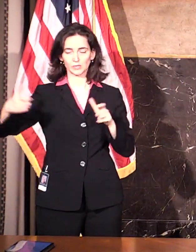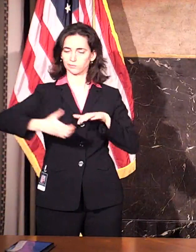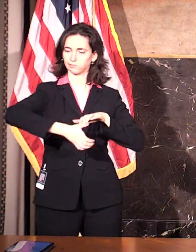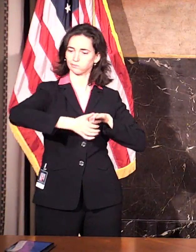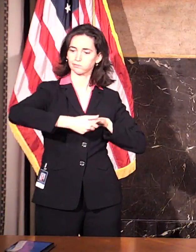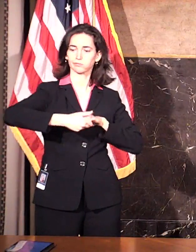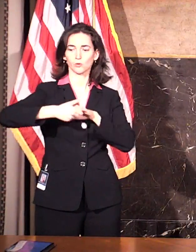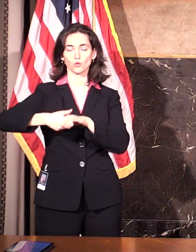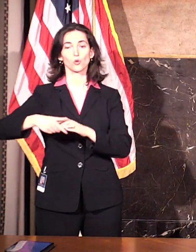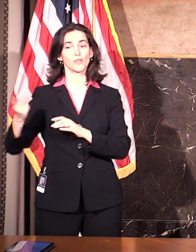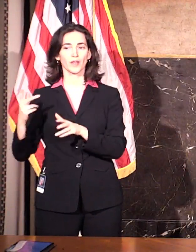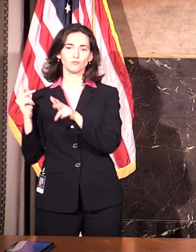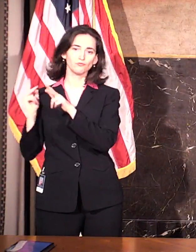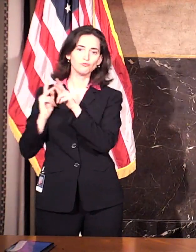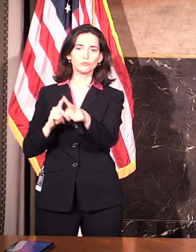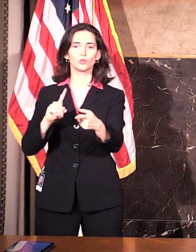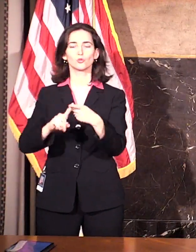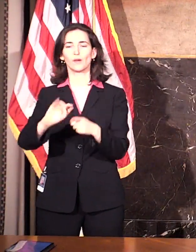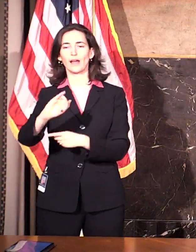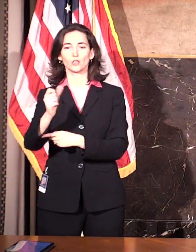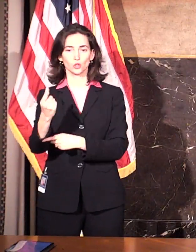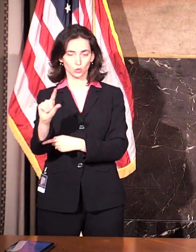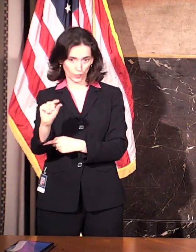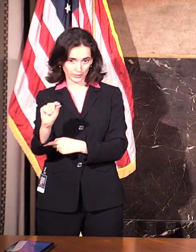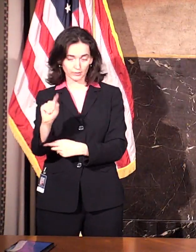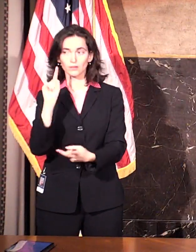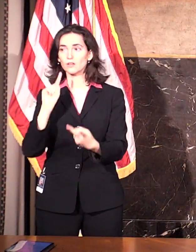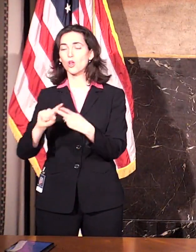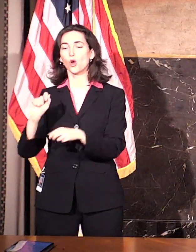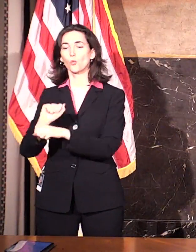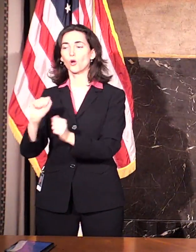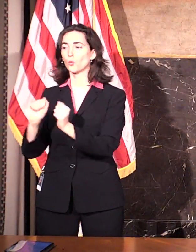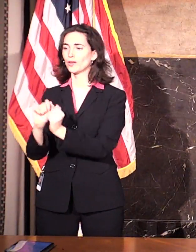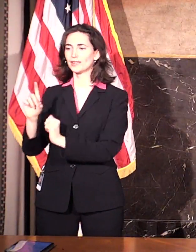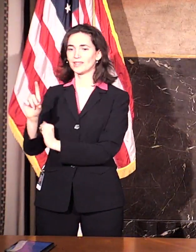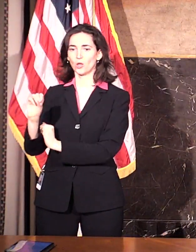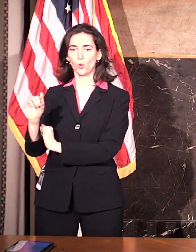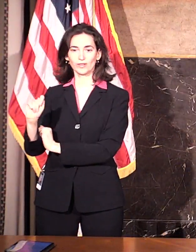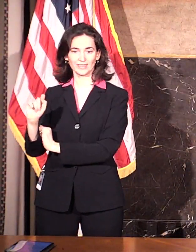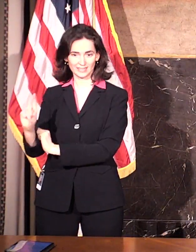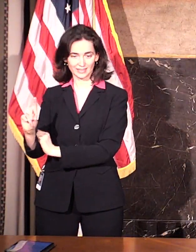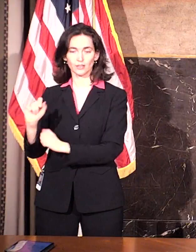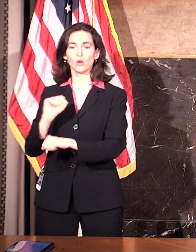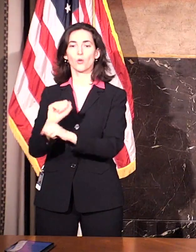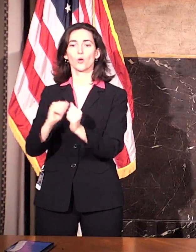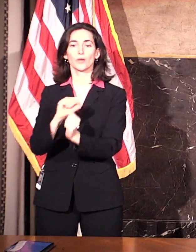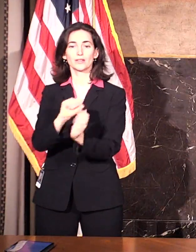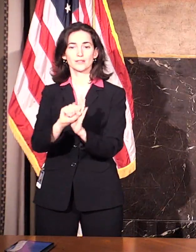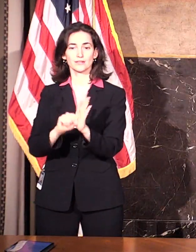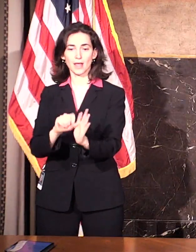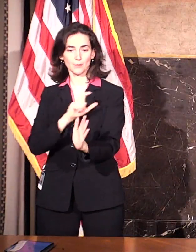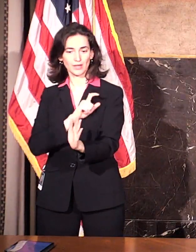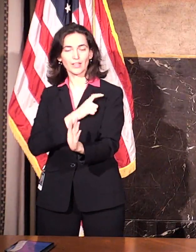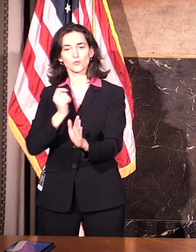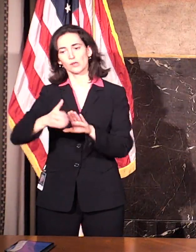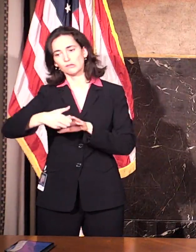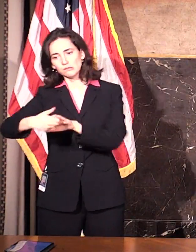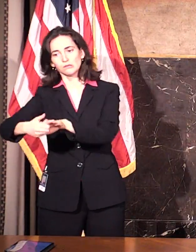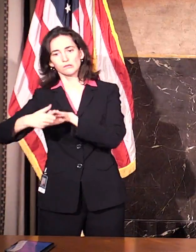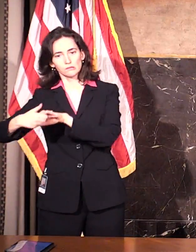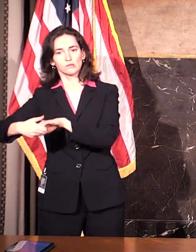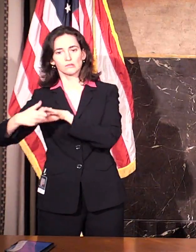I-20 and working with DOTD and the state police to try to clear those roadways. But that